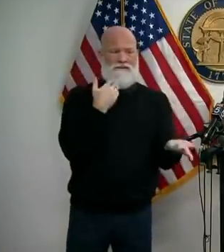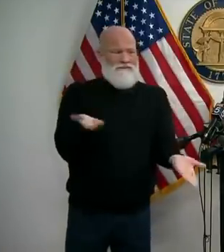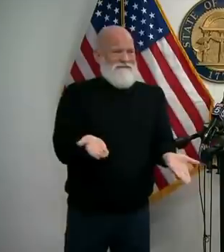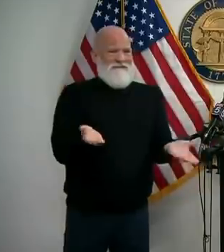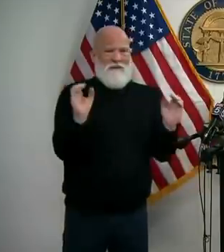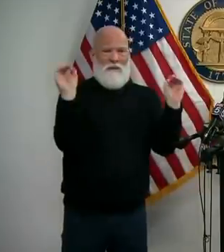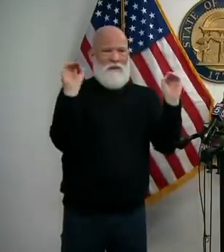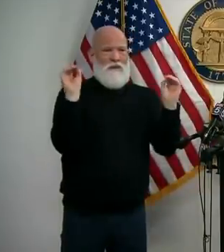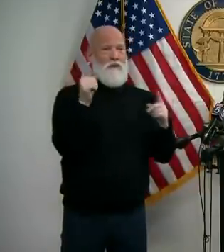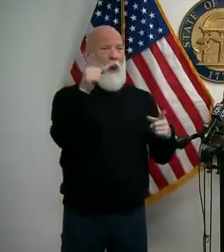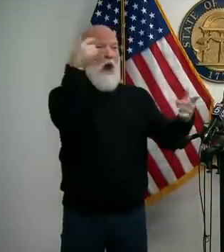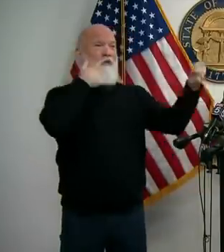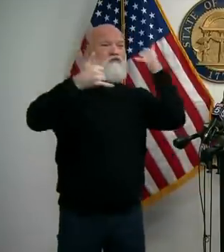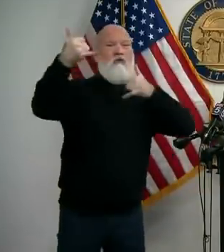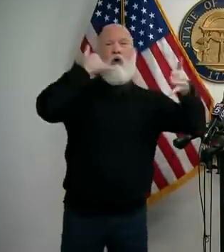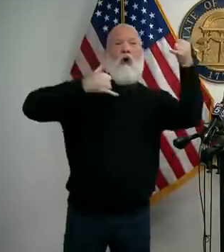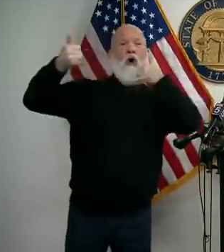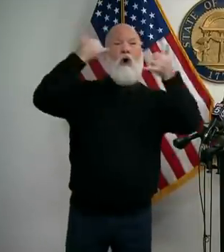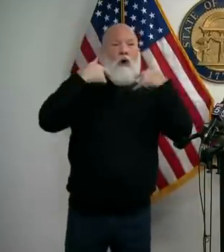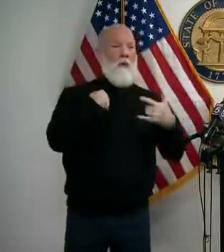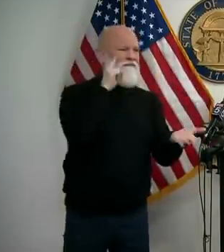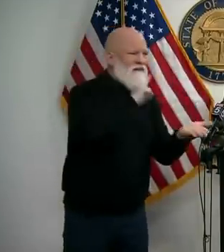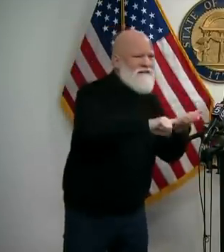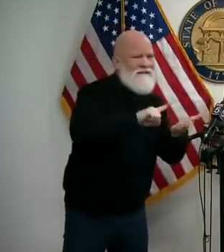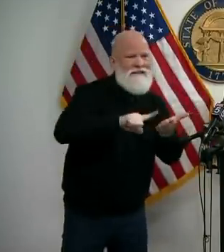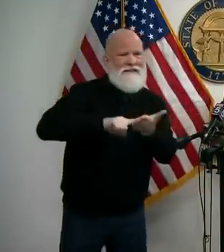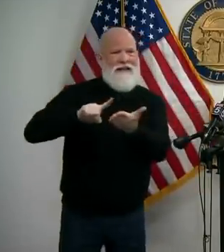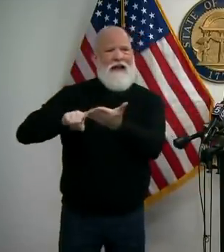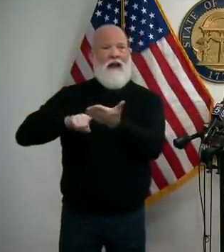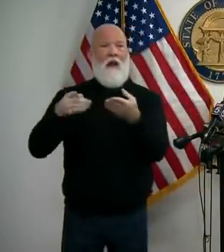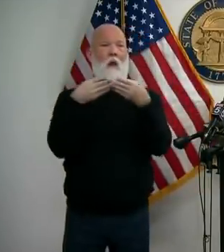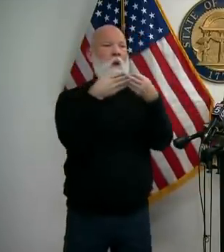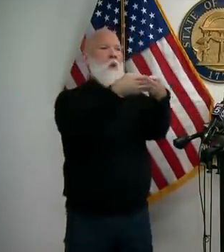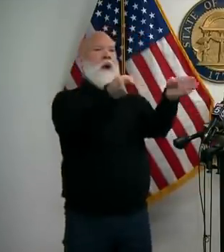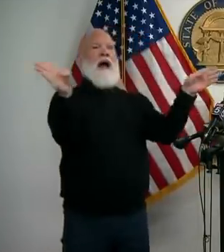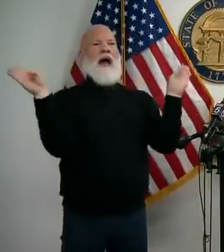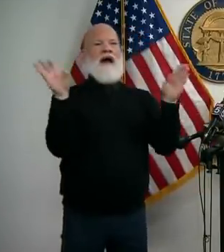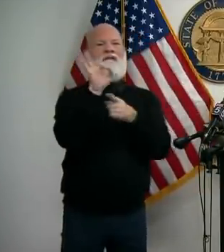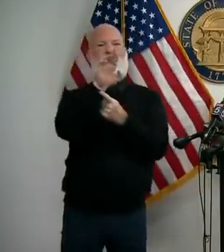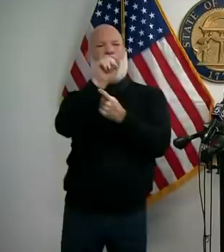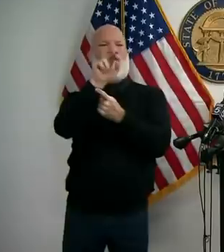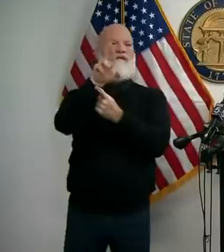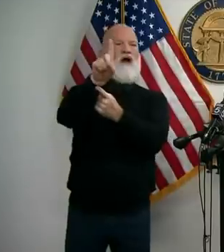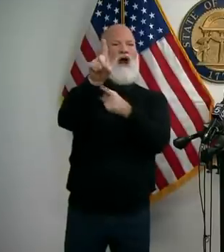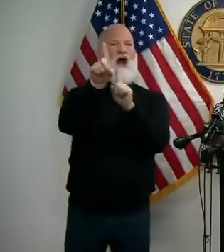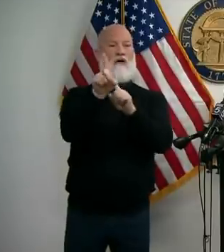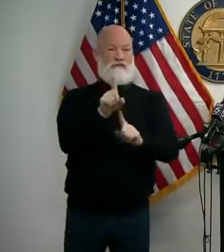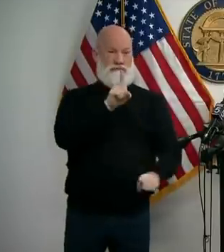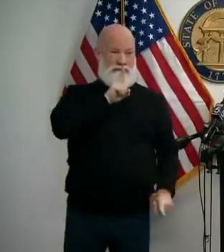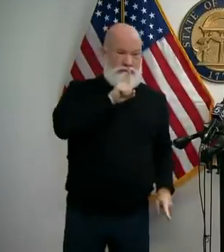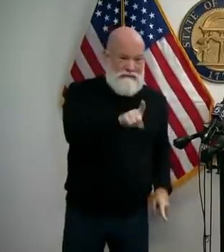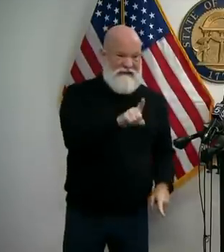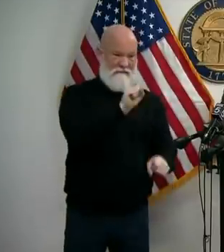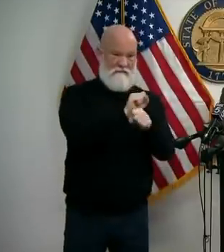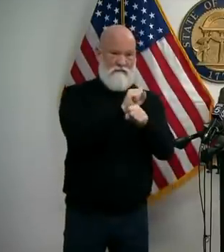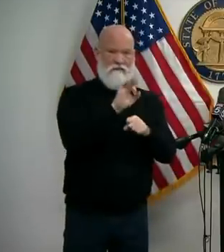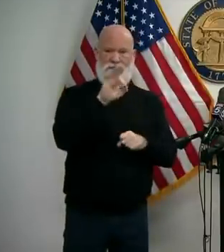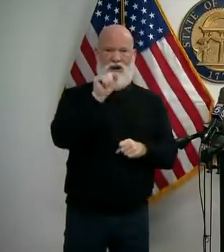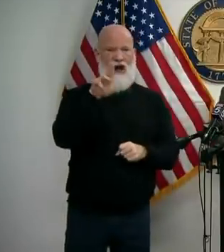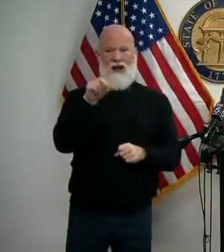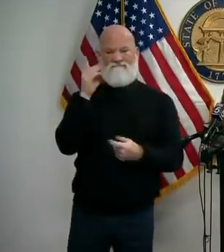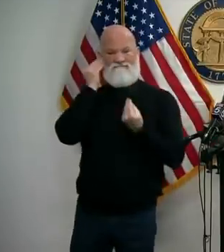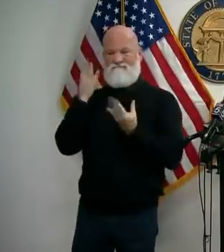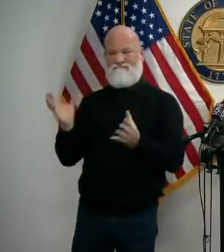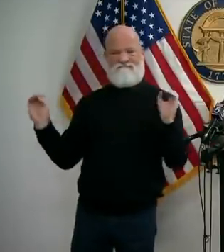but again, we've seen nothing widespread. We've seen nothing that seems real in any way, shape, or form, quite honestly. Gabriel, Republicans